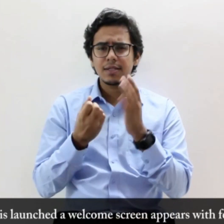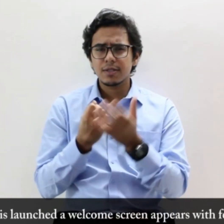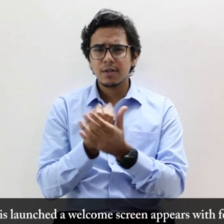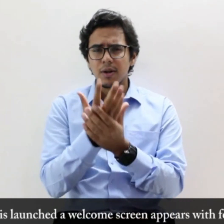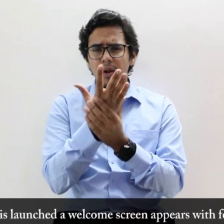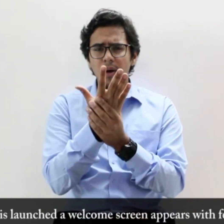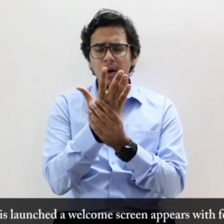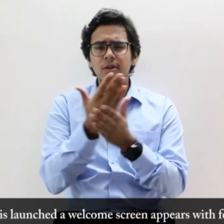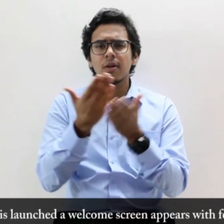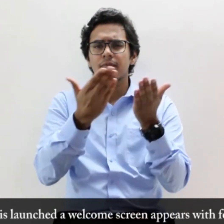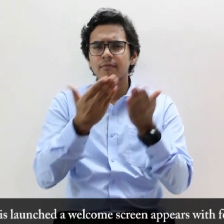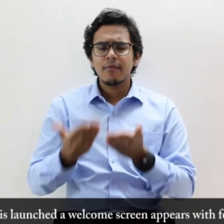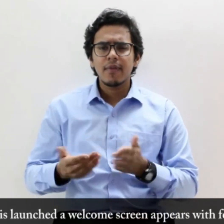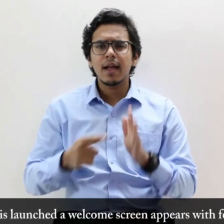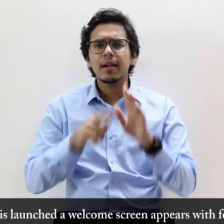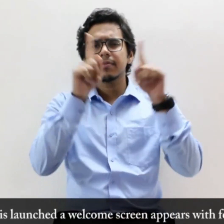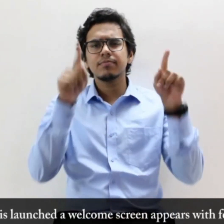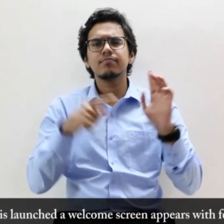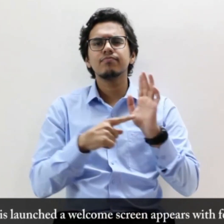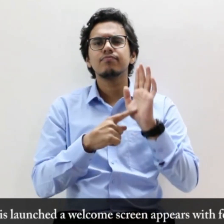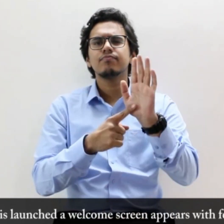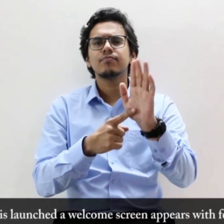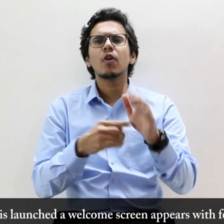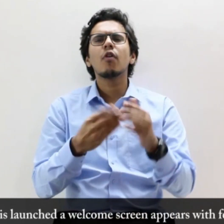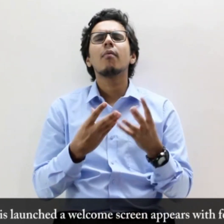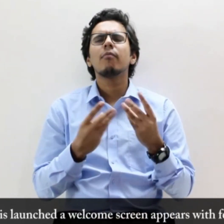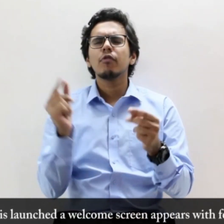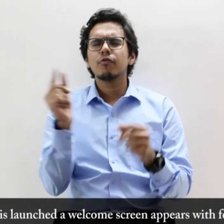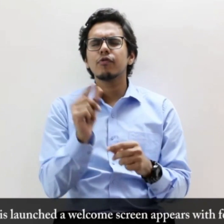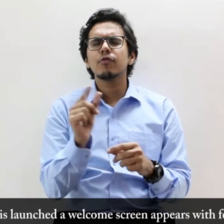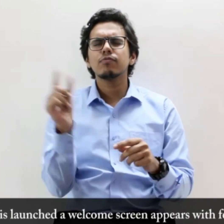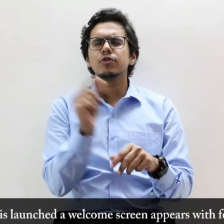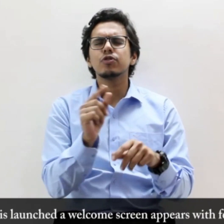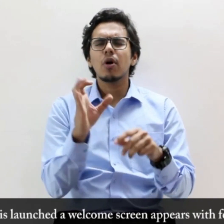launched, a welcome screen appears with few shortcuts.